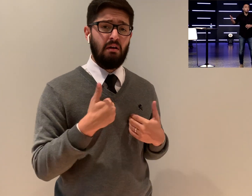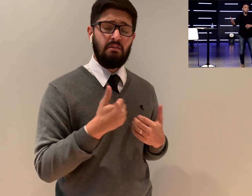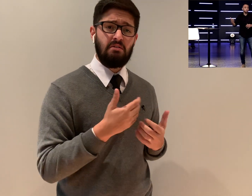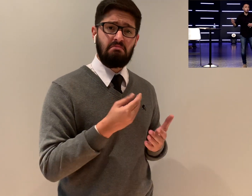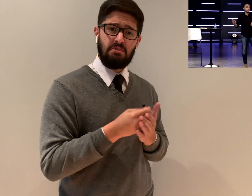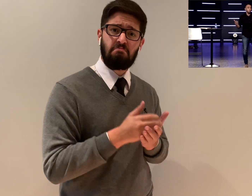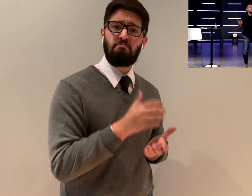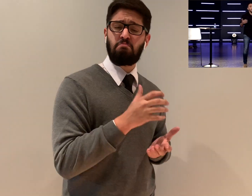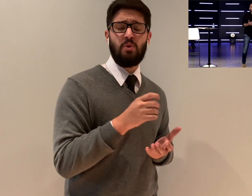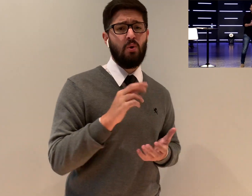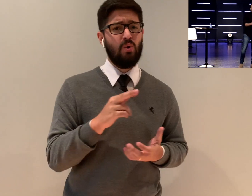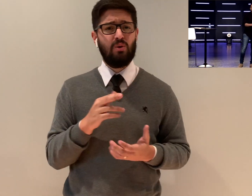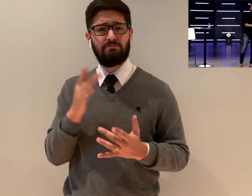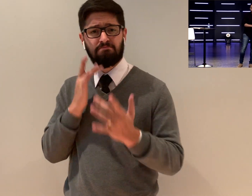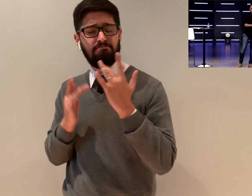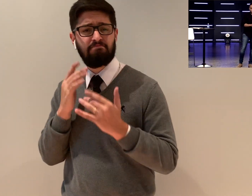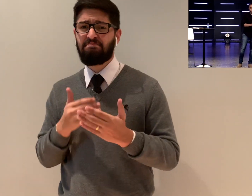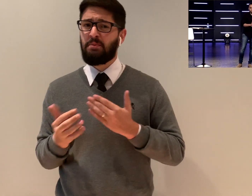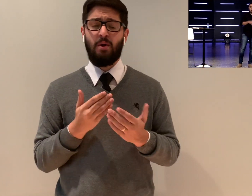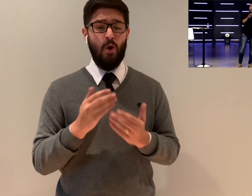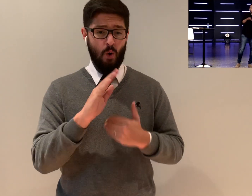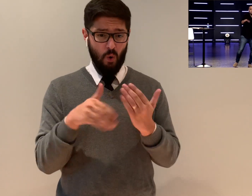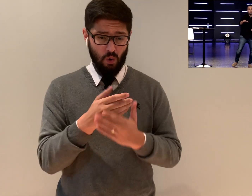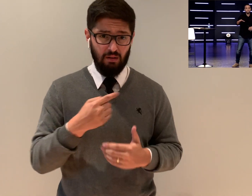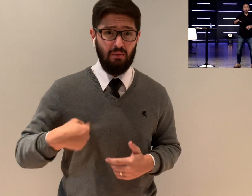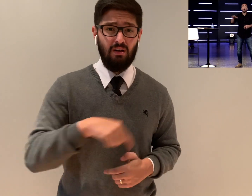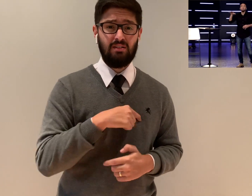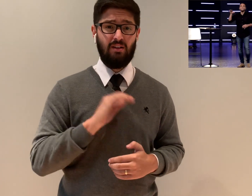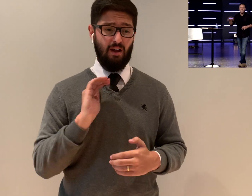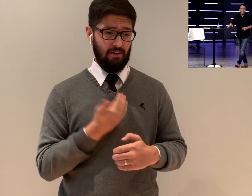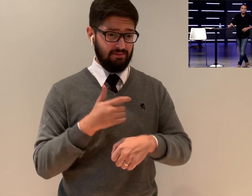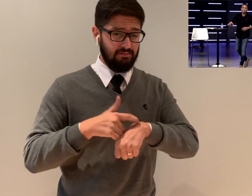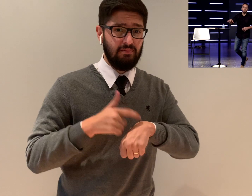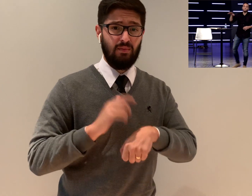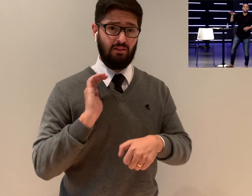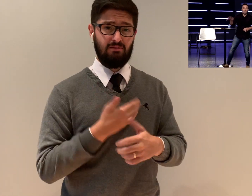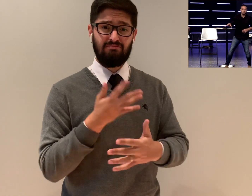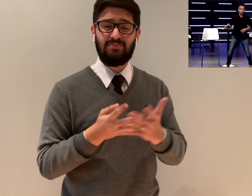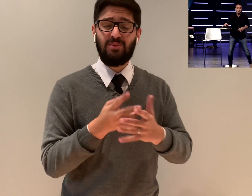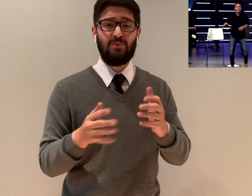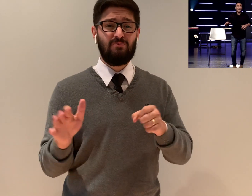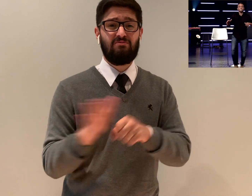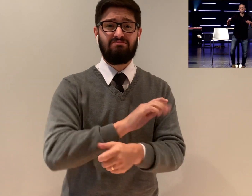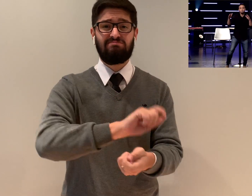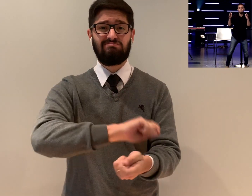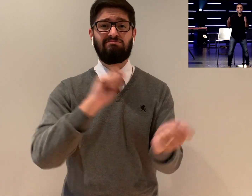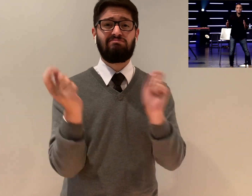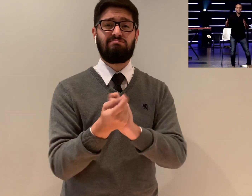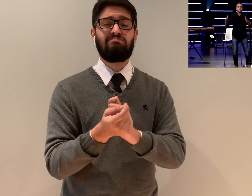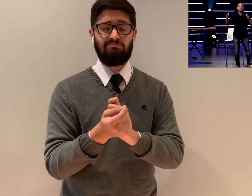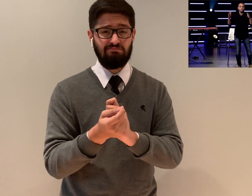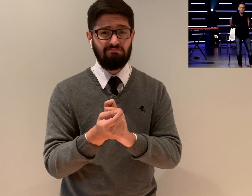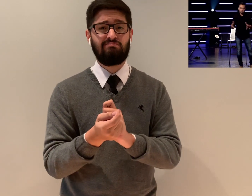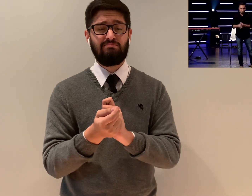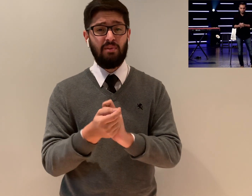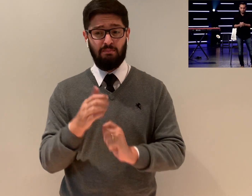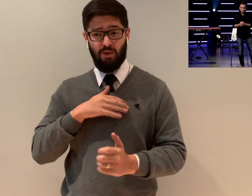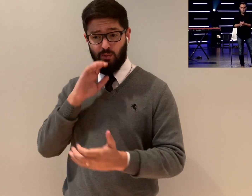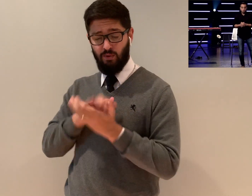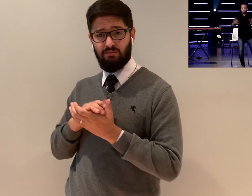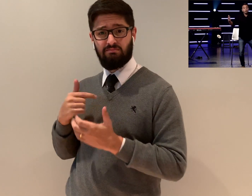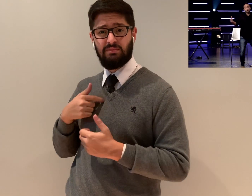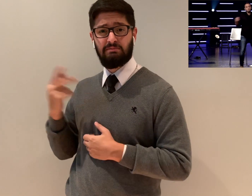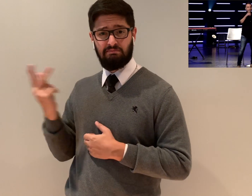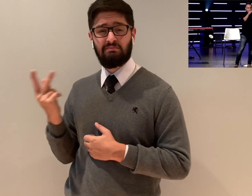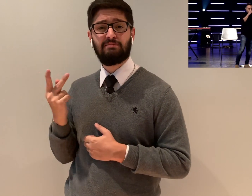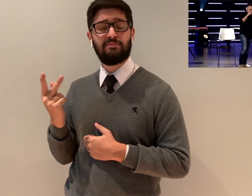are well-resourced or not well-resourced, all of us, our time and our schedule has completely changed.